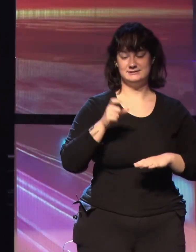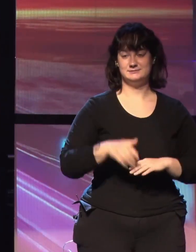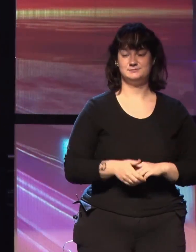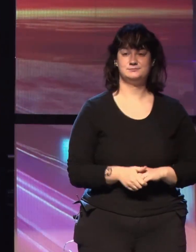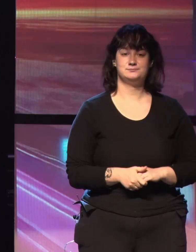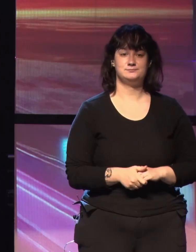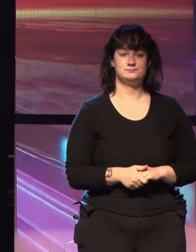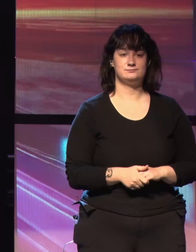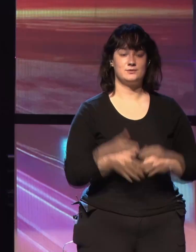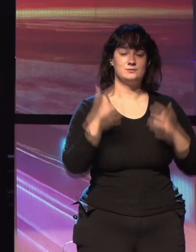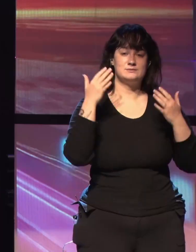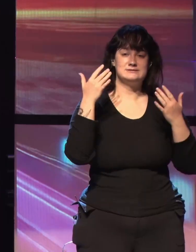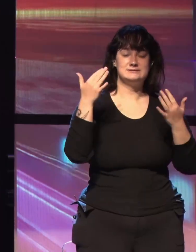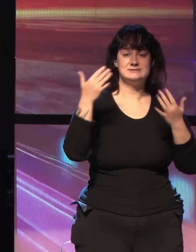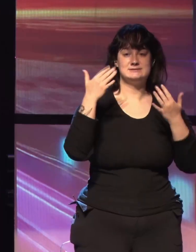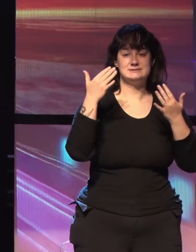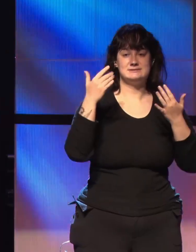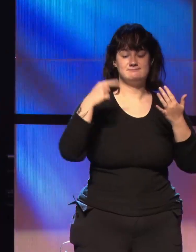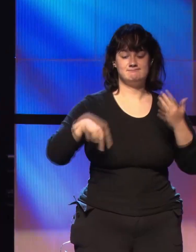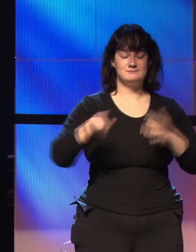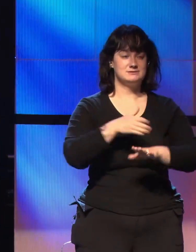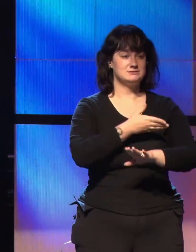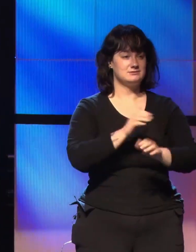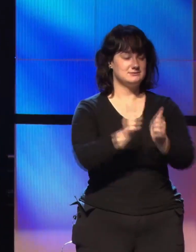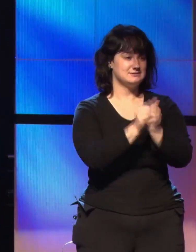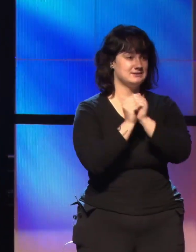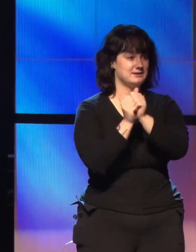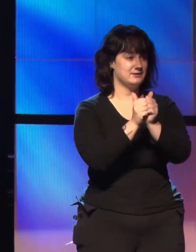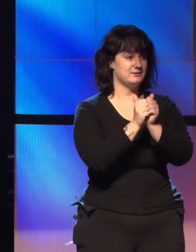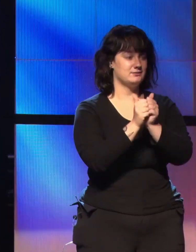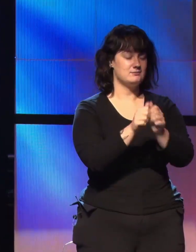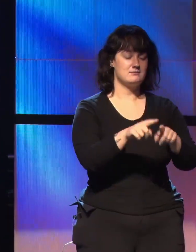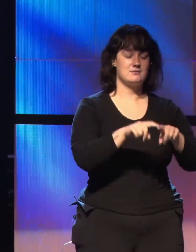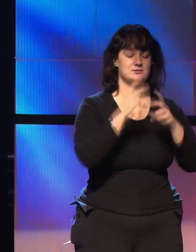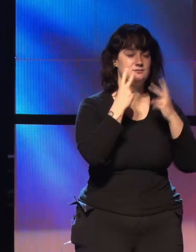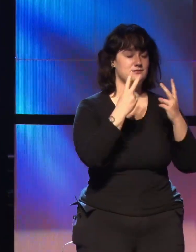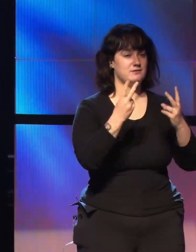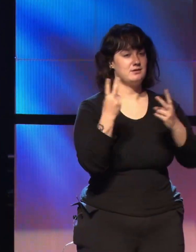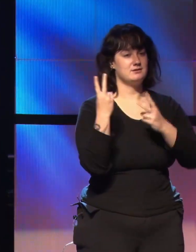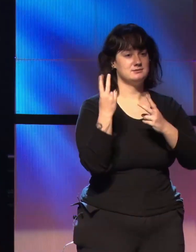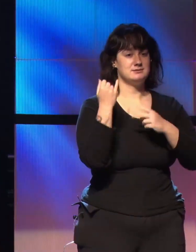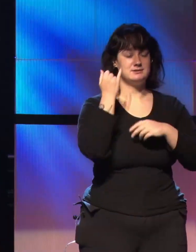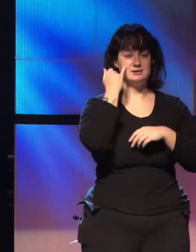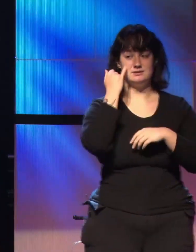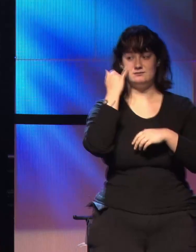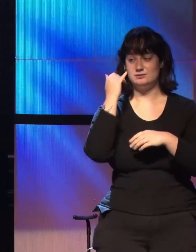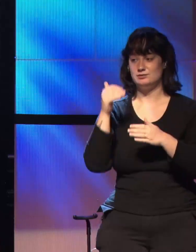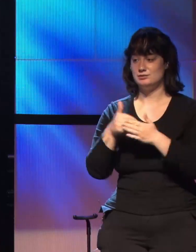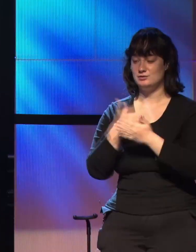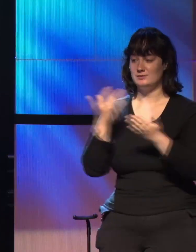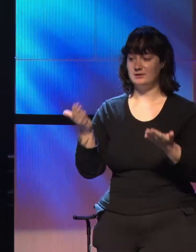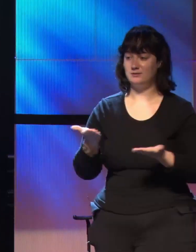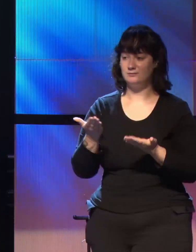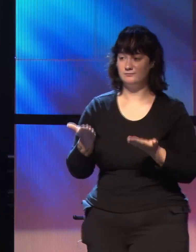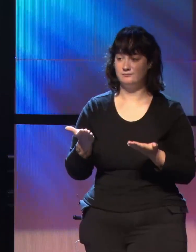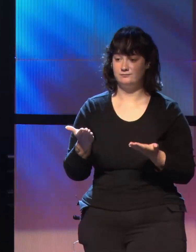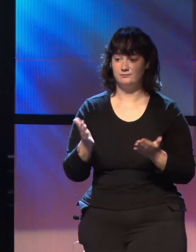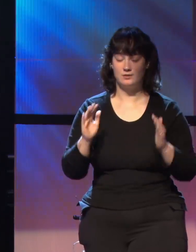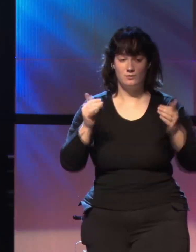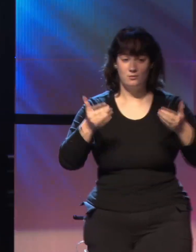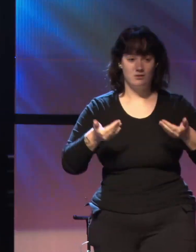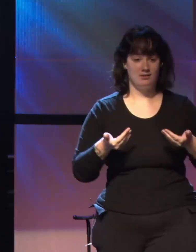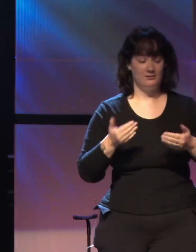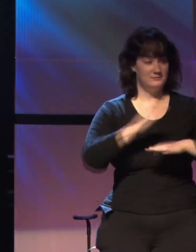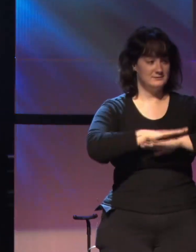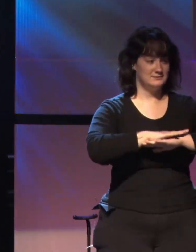And we're going to sing this song together. Pause for a moment. Reflect. If you're a guest this morning, you are welcome at the table. There are